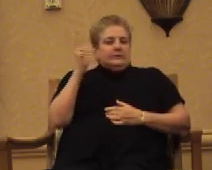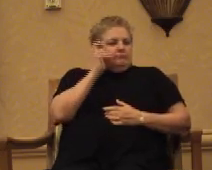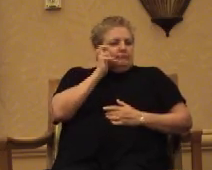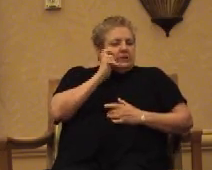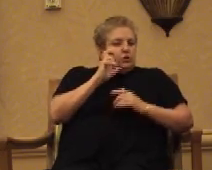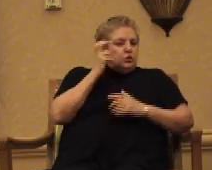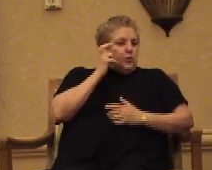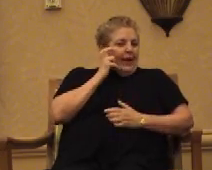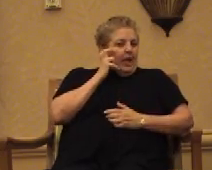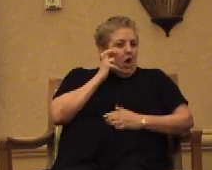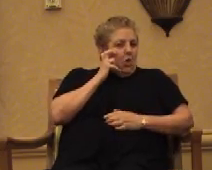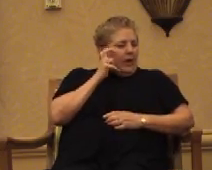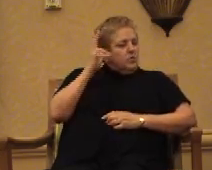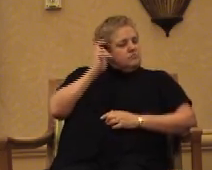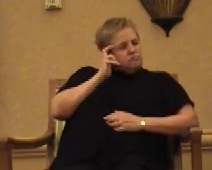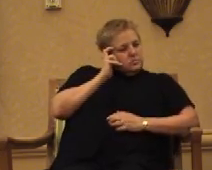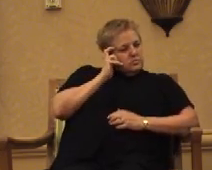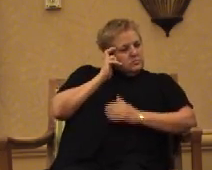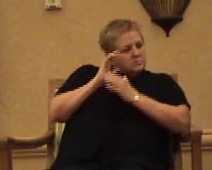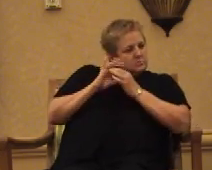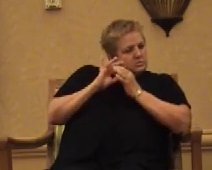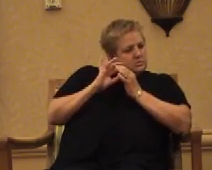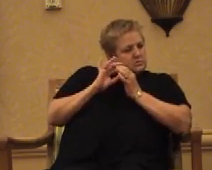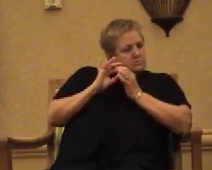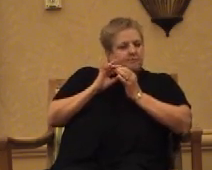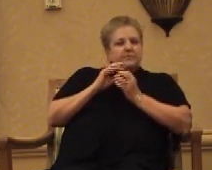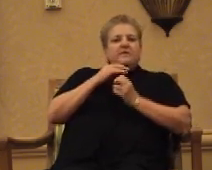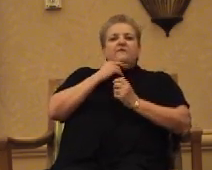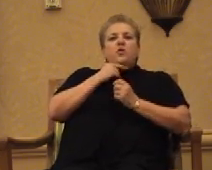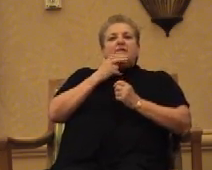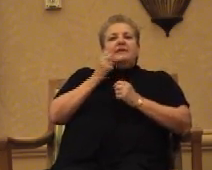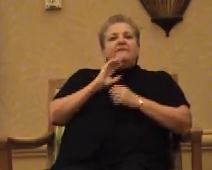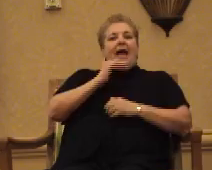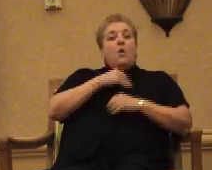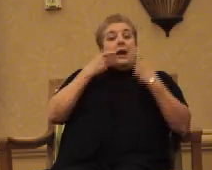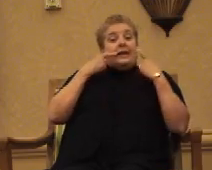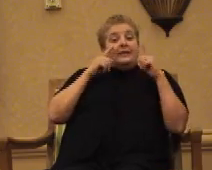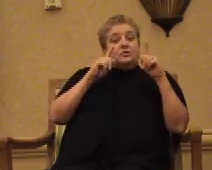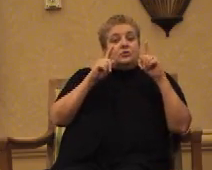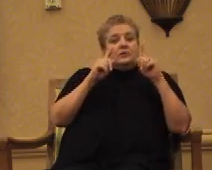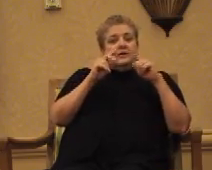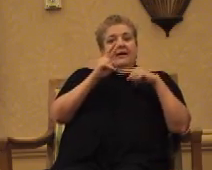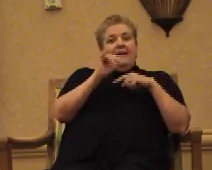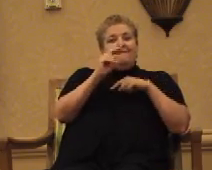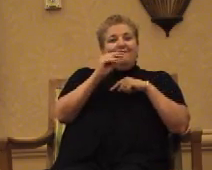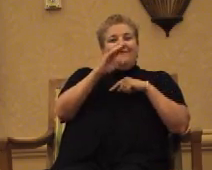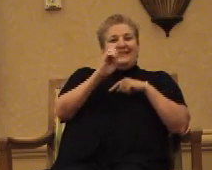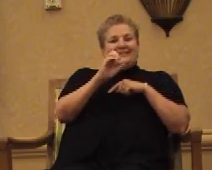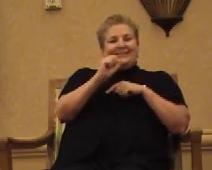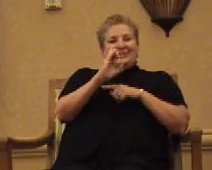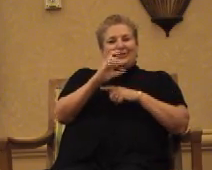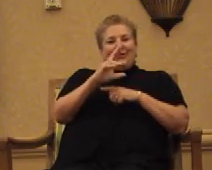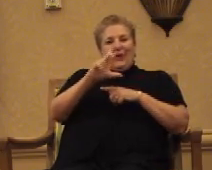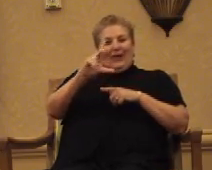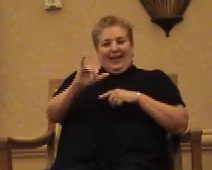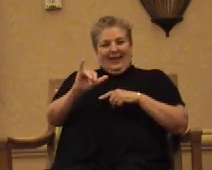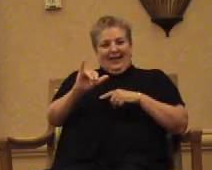radio up to my ear and listen to the voice of our announcer, still to this day, Vince Scully. When I hear his voice, to this day my blood